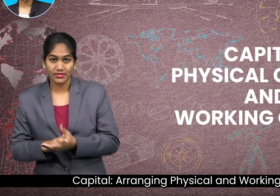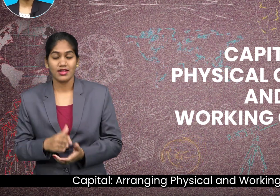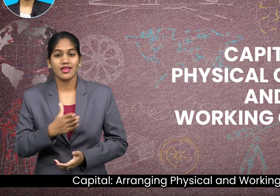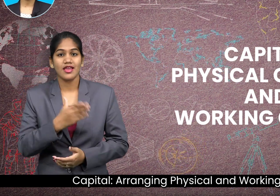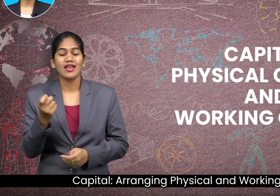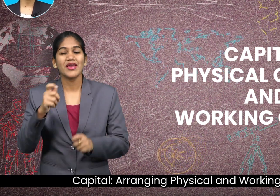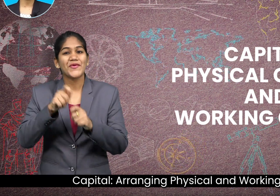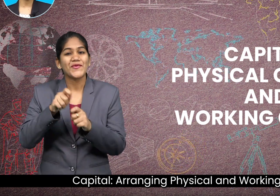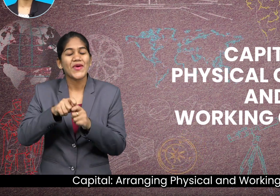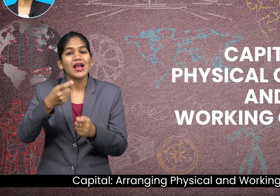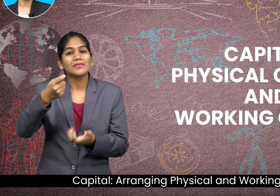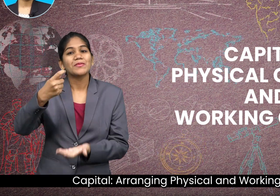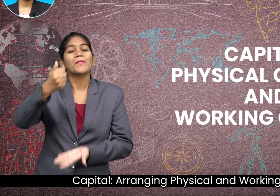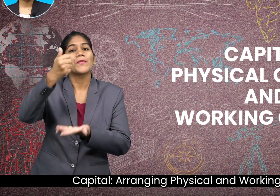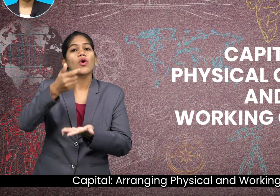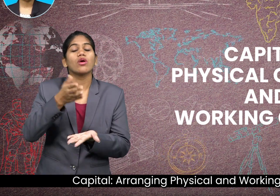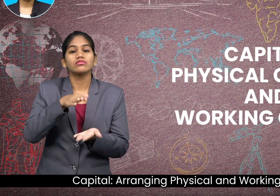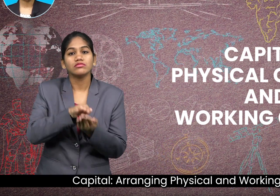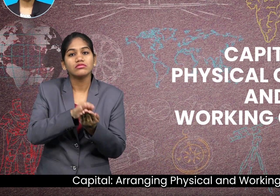and working capital.